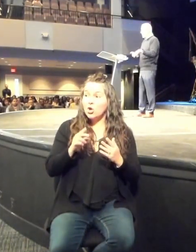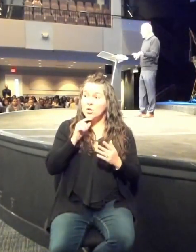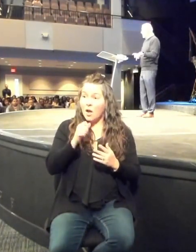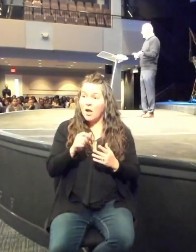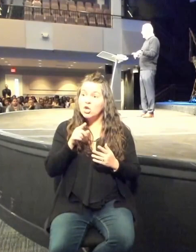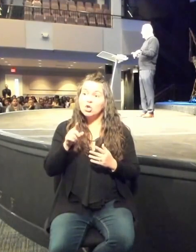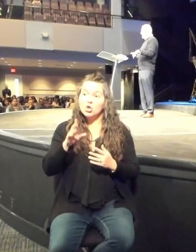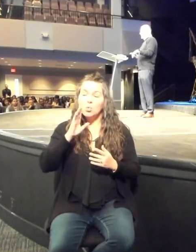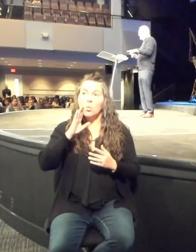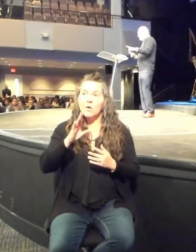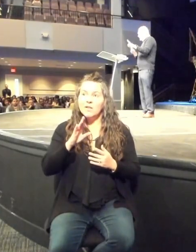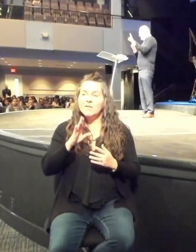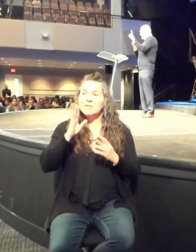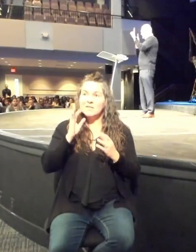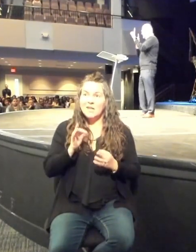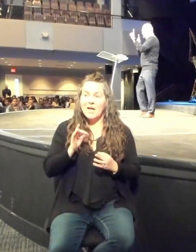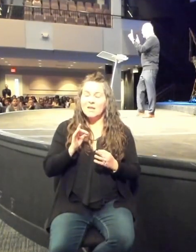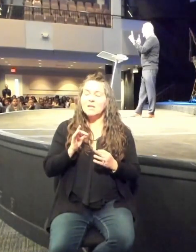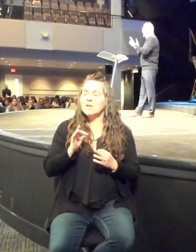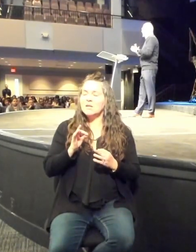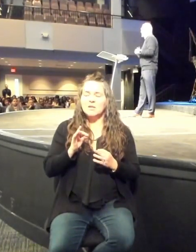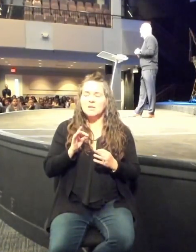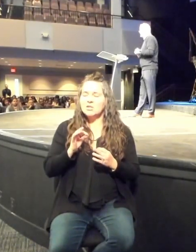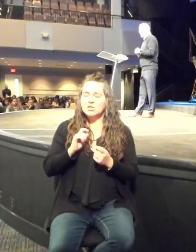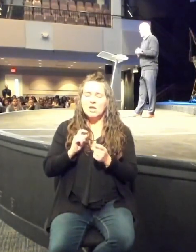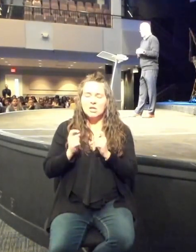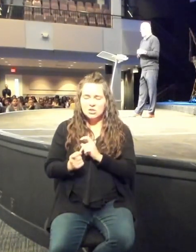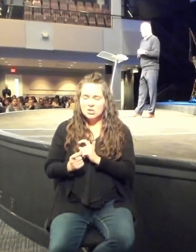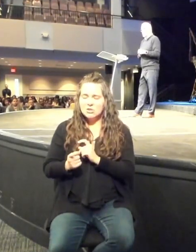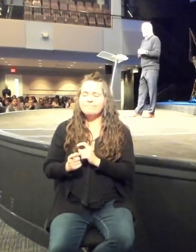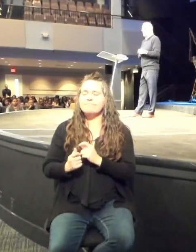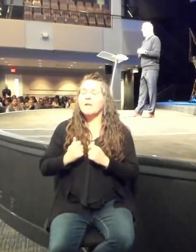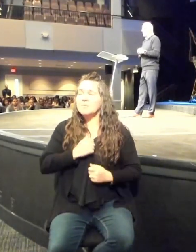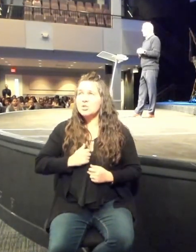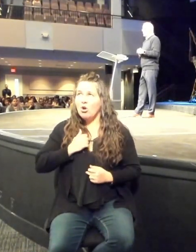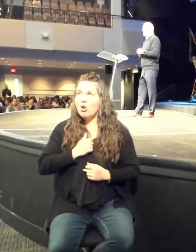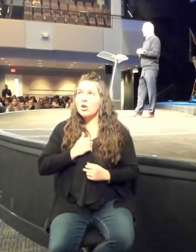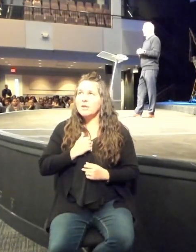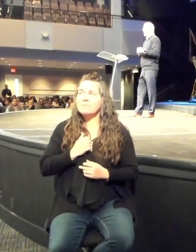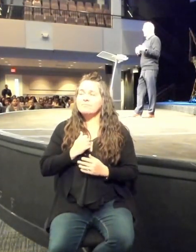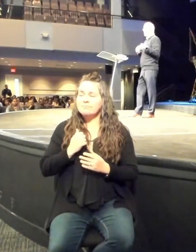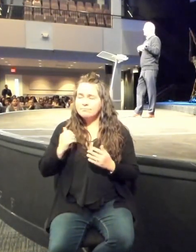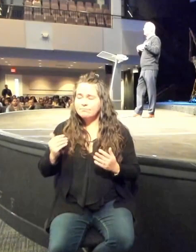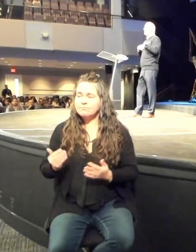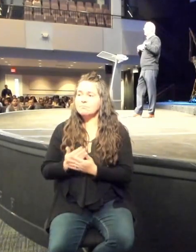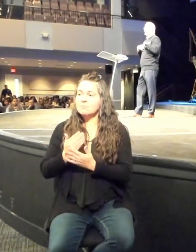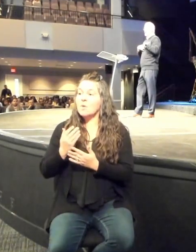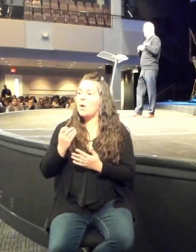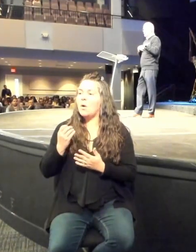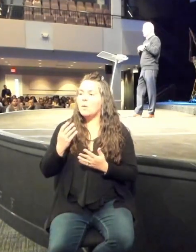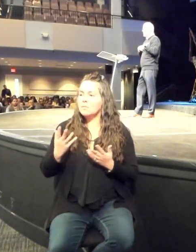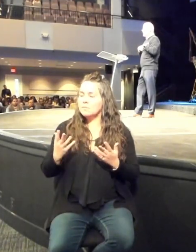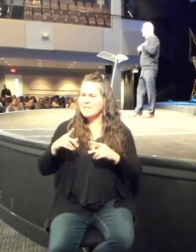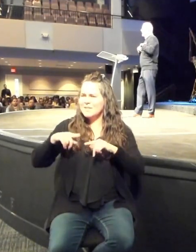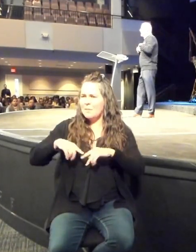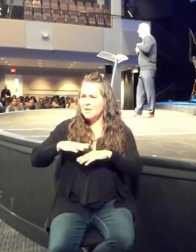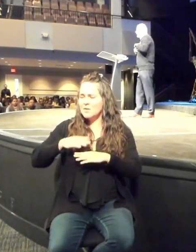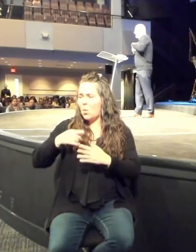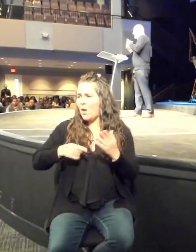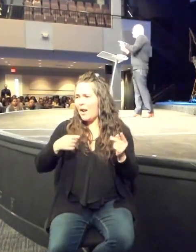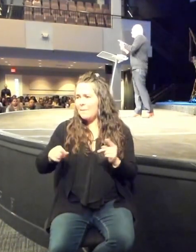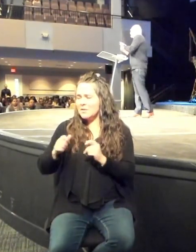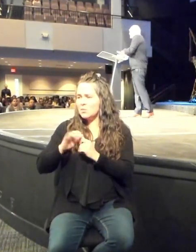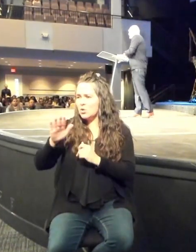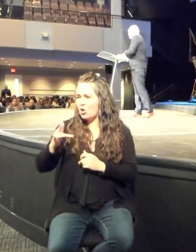stronger or never make it to where you need to make it in your relationship with God will all depend upon what happens with your conscience. Not